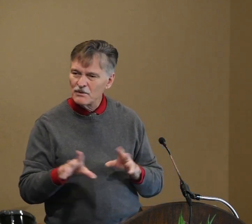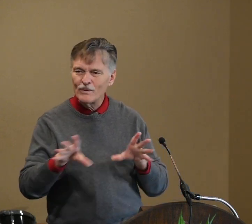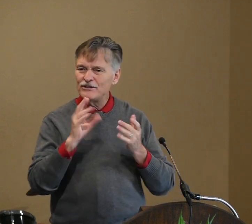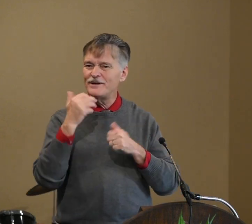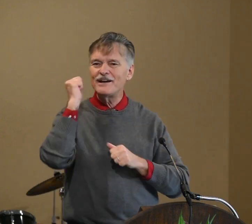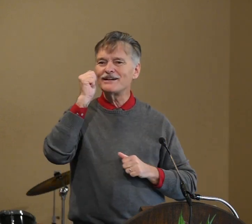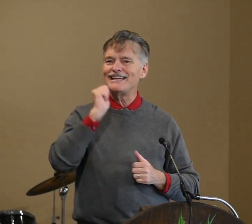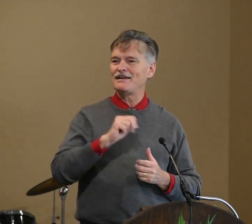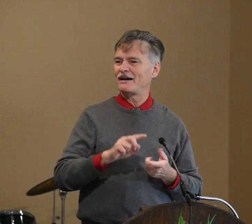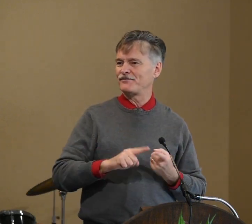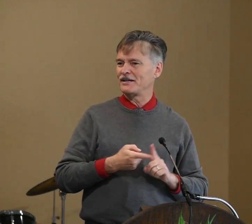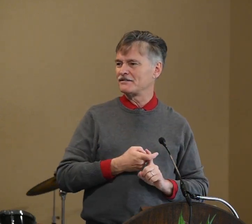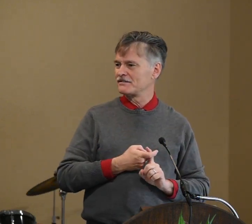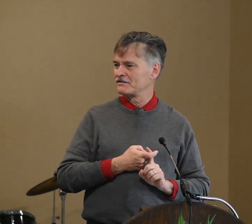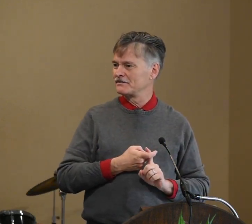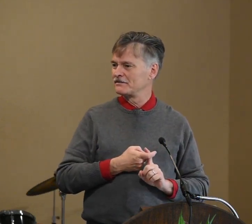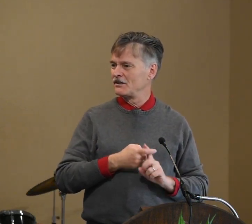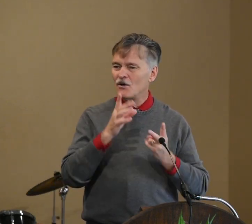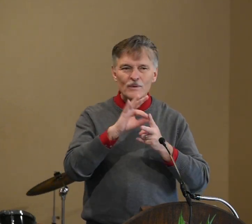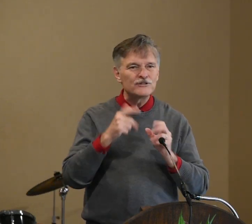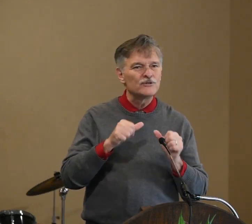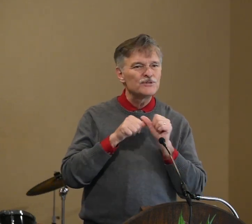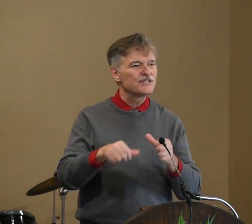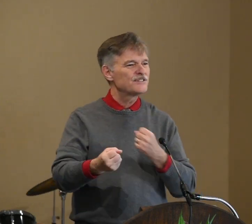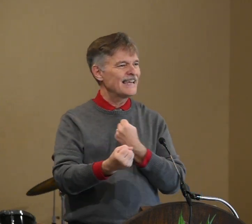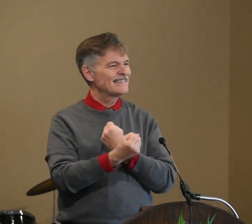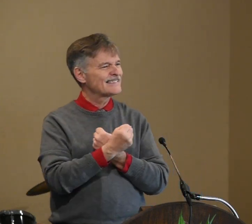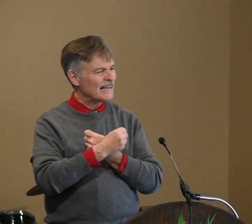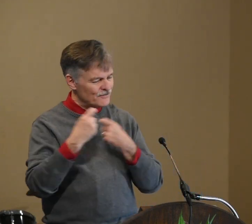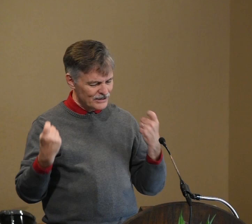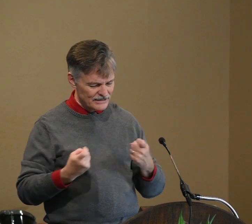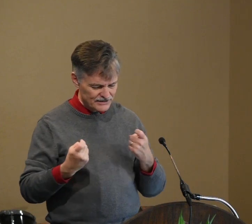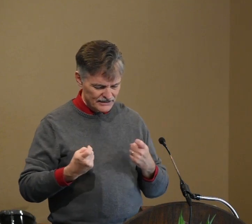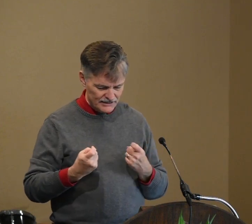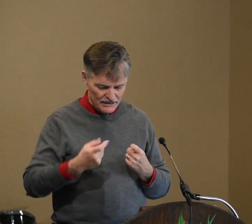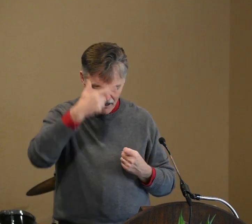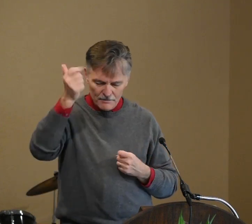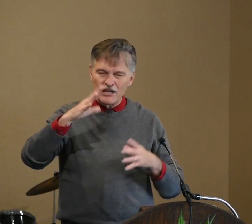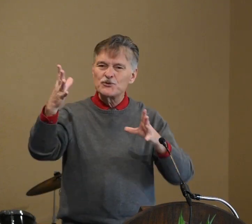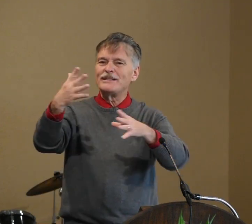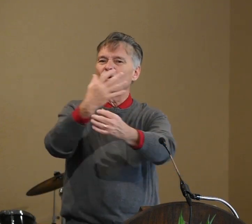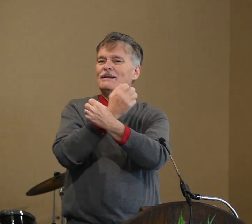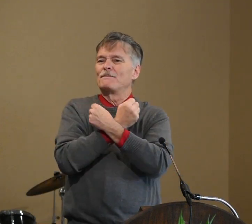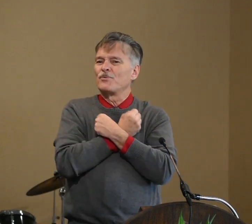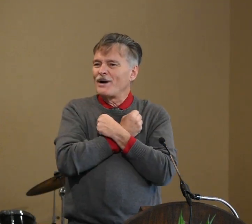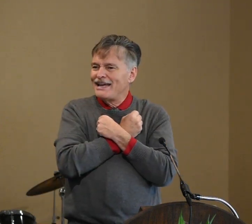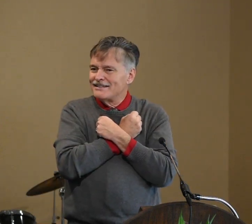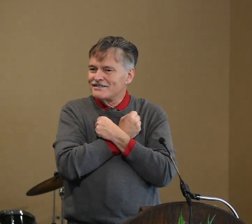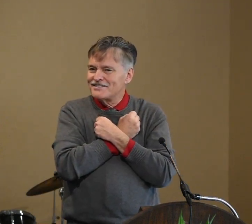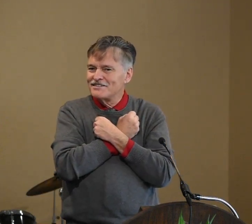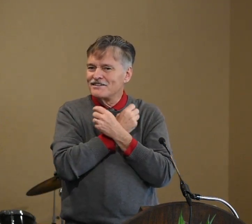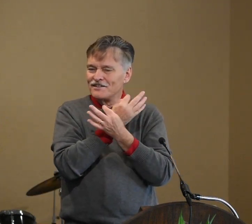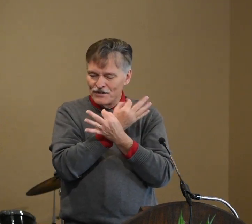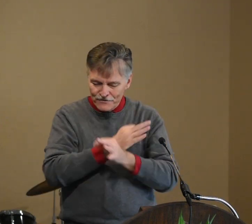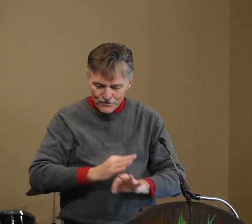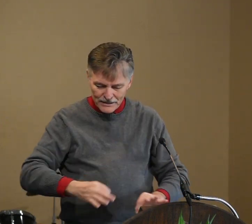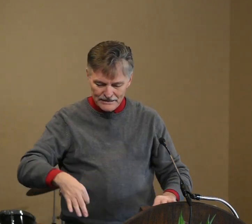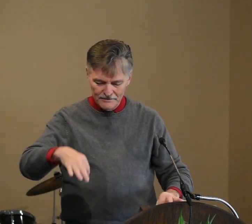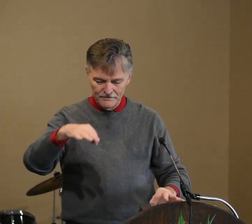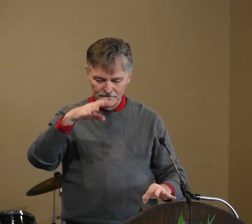But we do it every day, my friends. We choose to stay in slavery to sin because we don't embrace the freedom